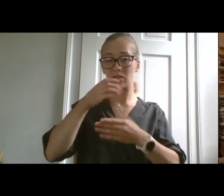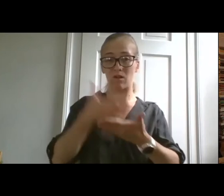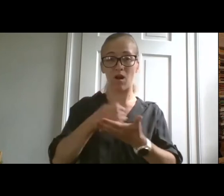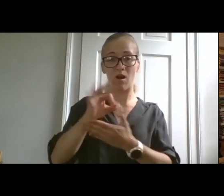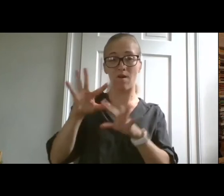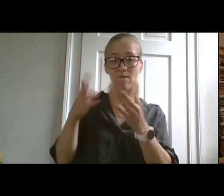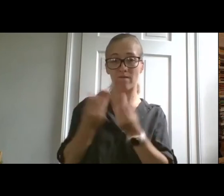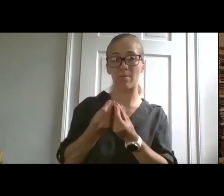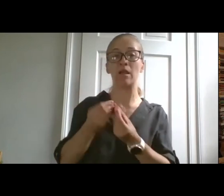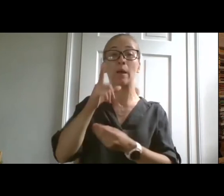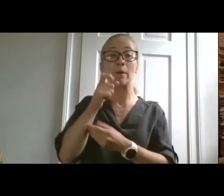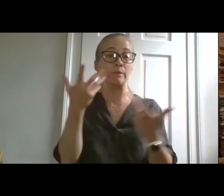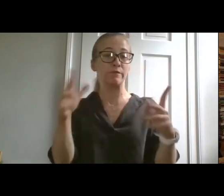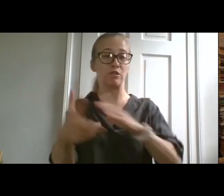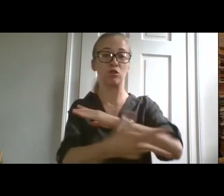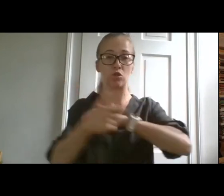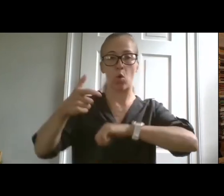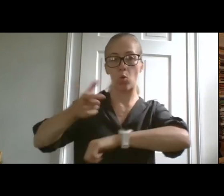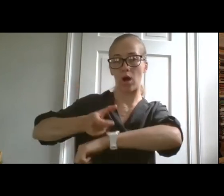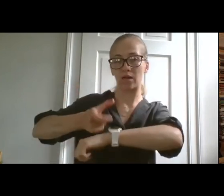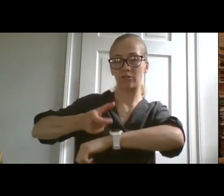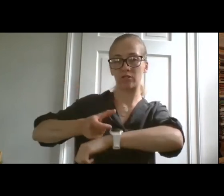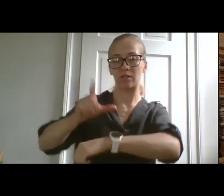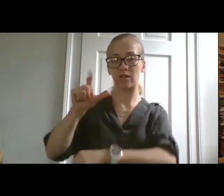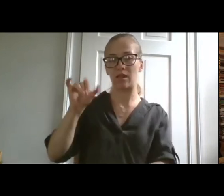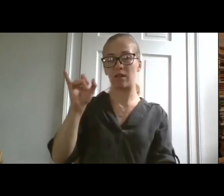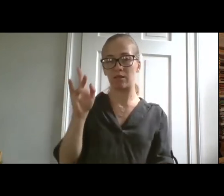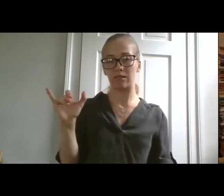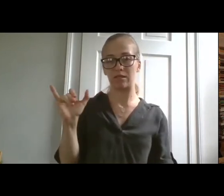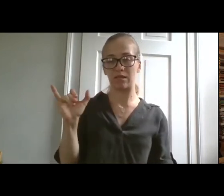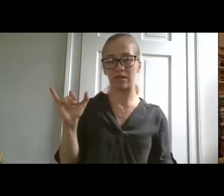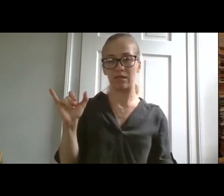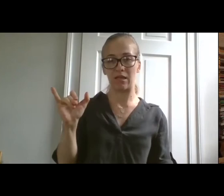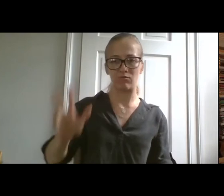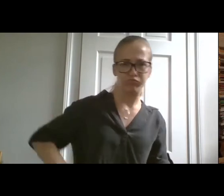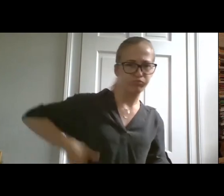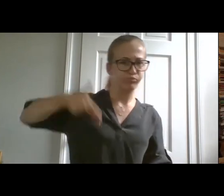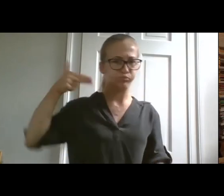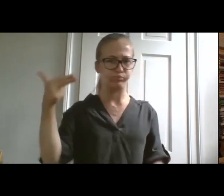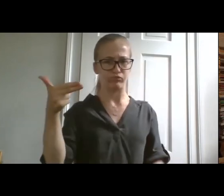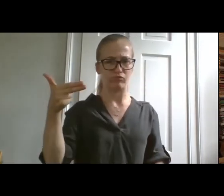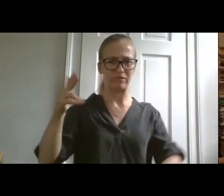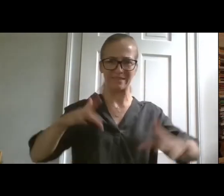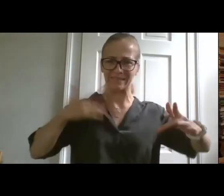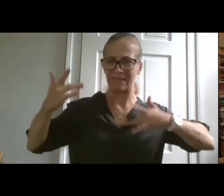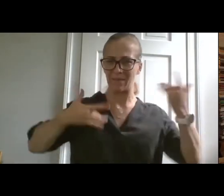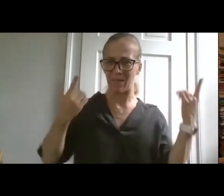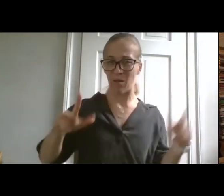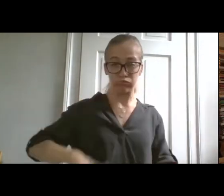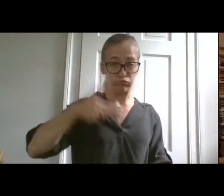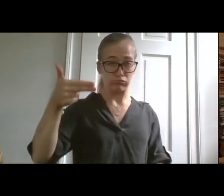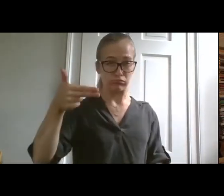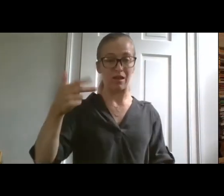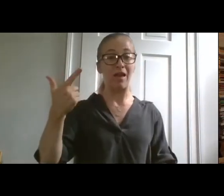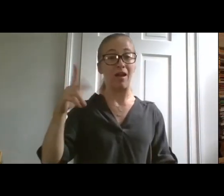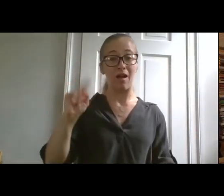said to have stolen his watch. Lesicki is said to have flourished a shotgun in the excitement. The gun was later